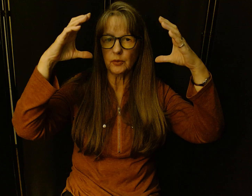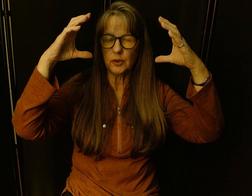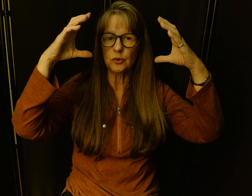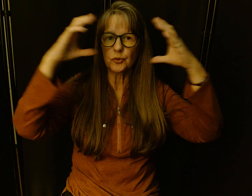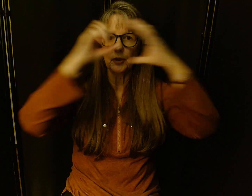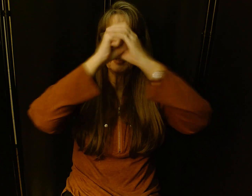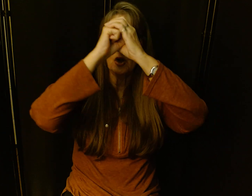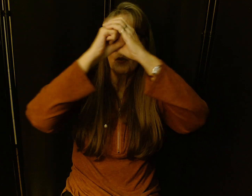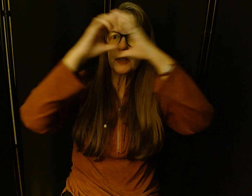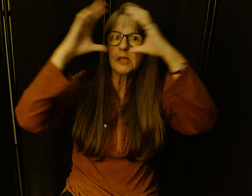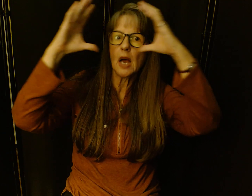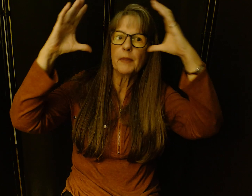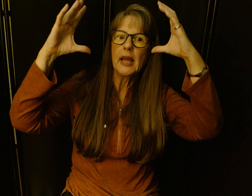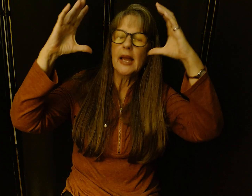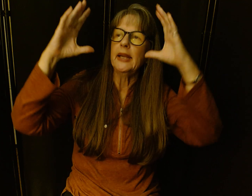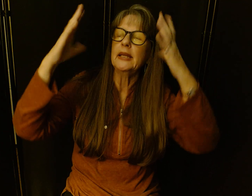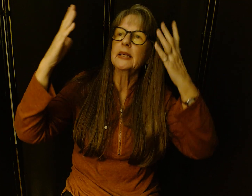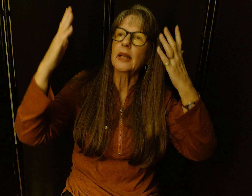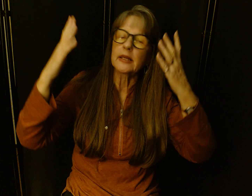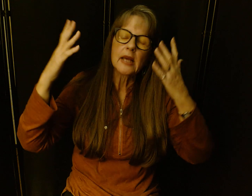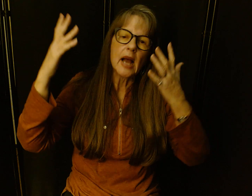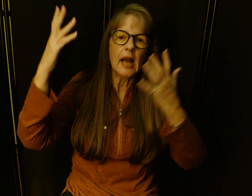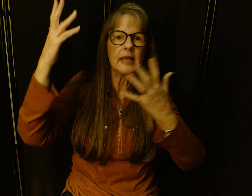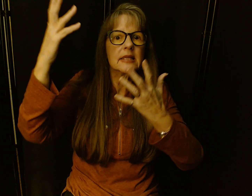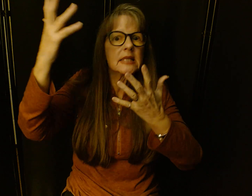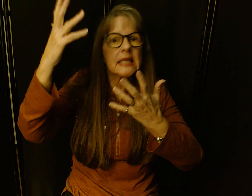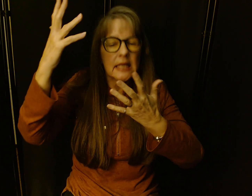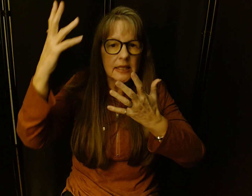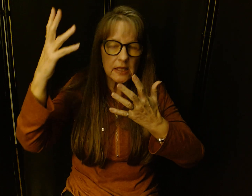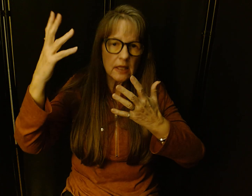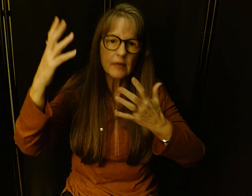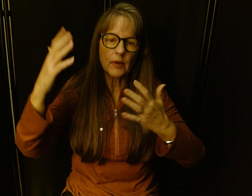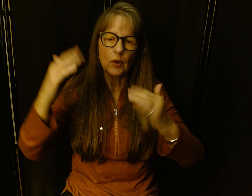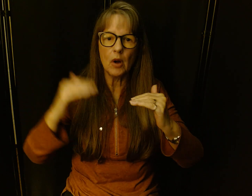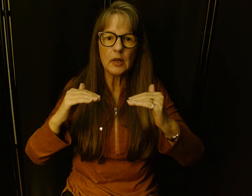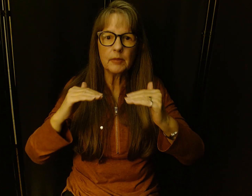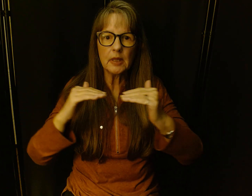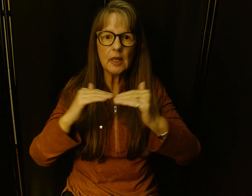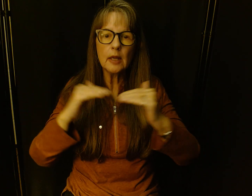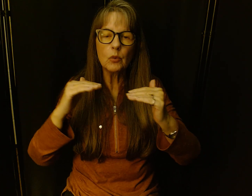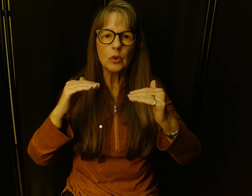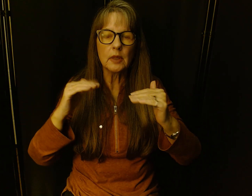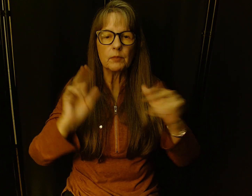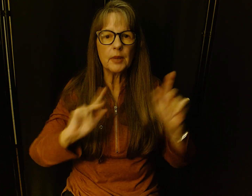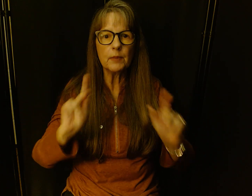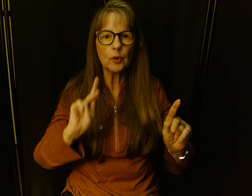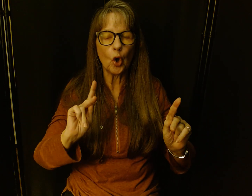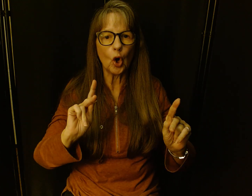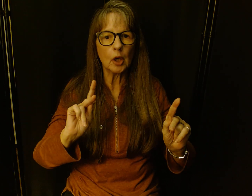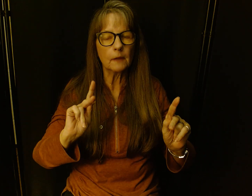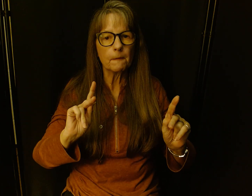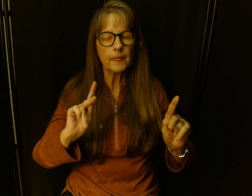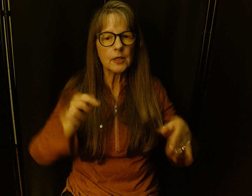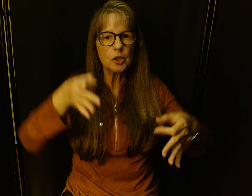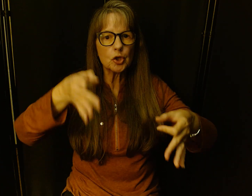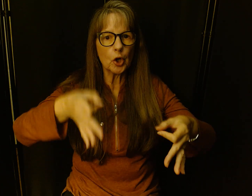your dream. It opens up, and he could I can see it, that we're all going to be equal, and people are